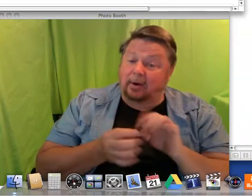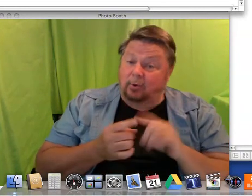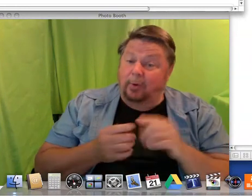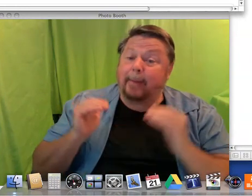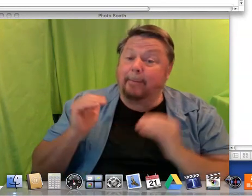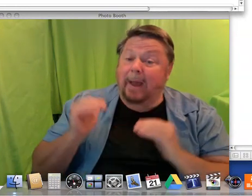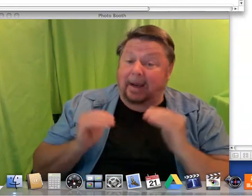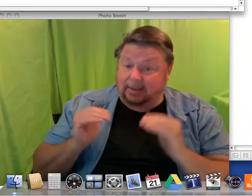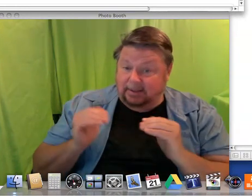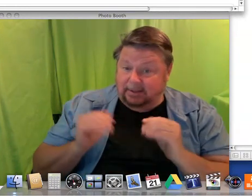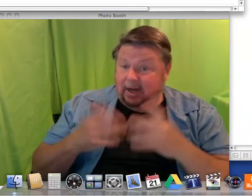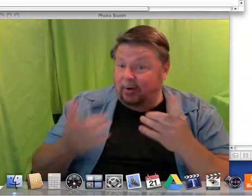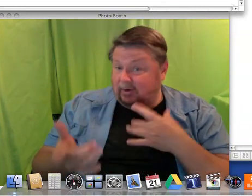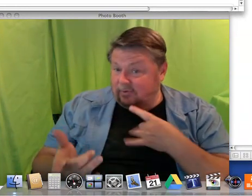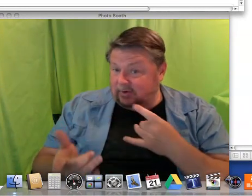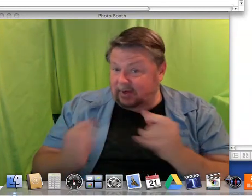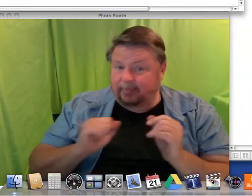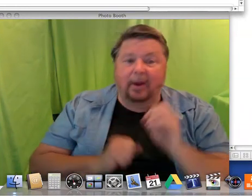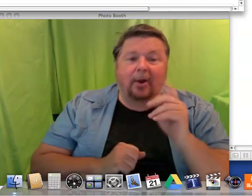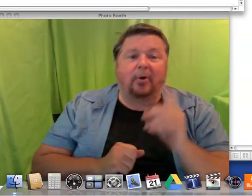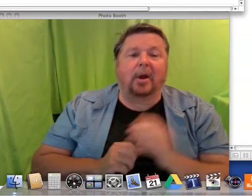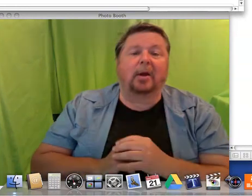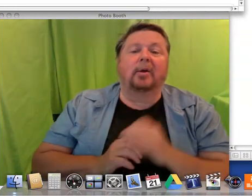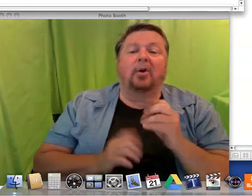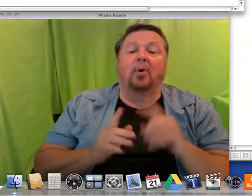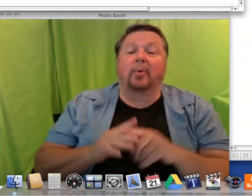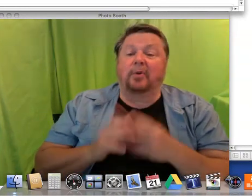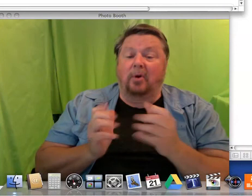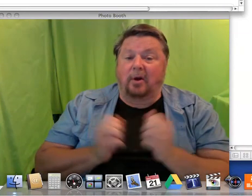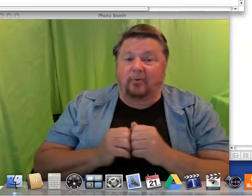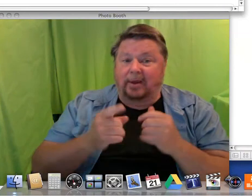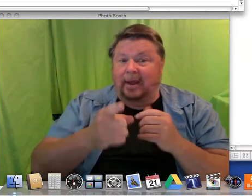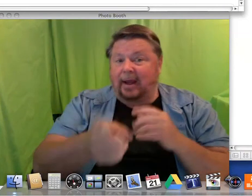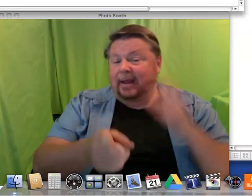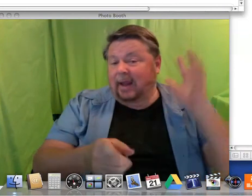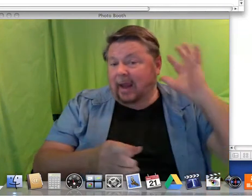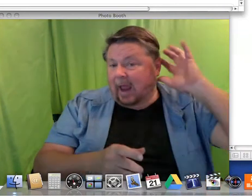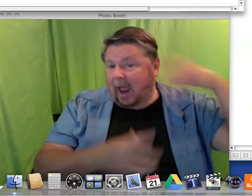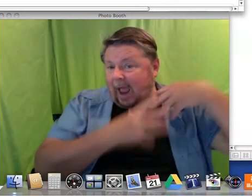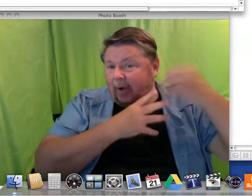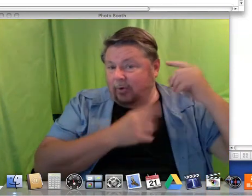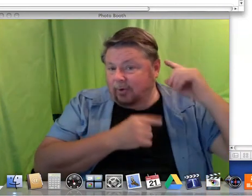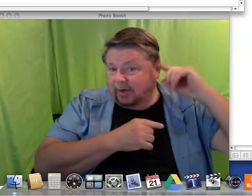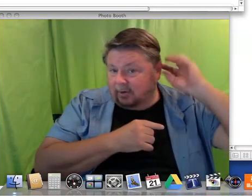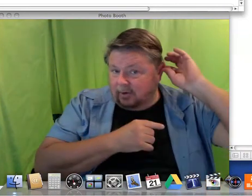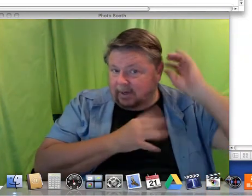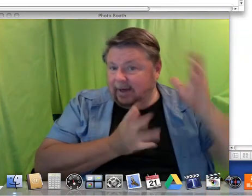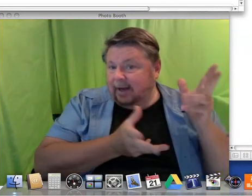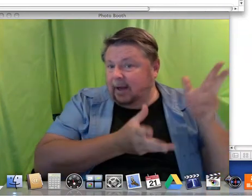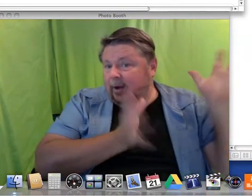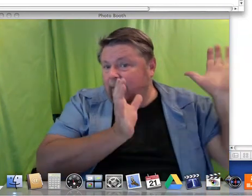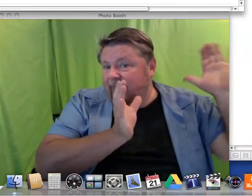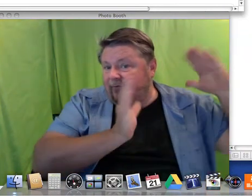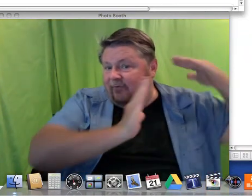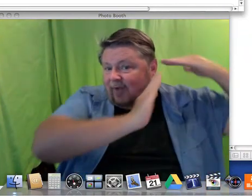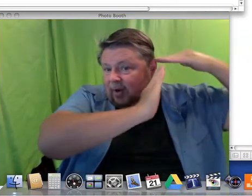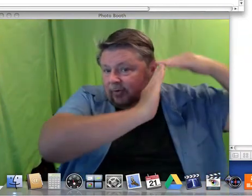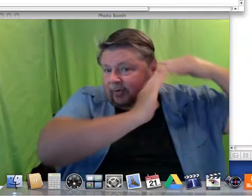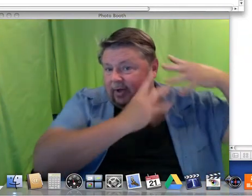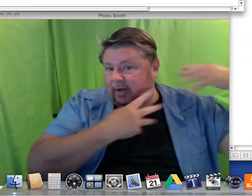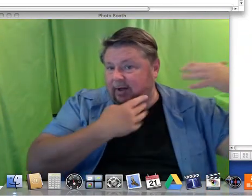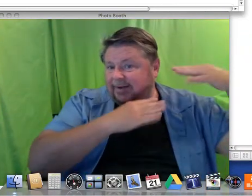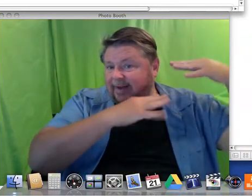deal with balance. Interesting. Okay, so we start off with the outer ear